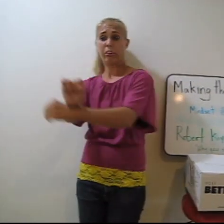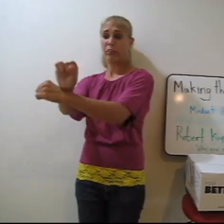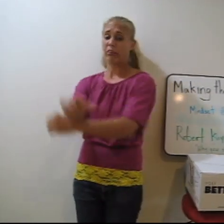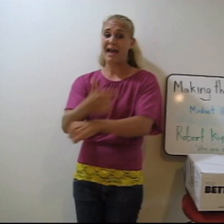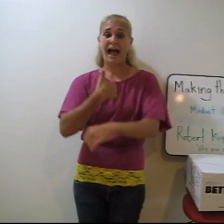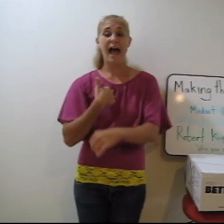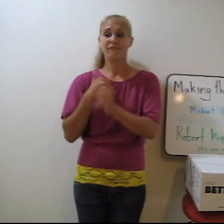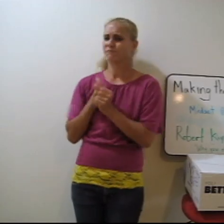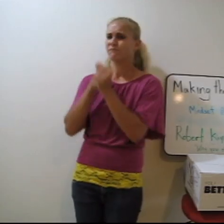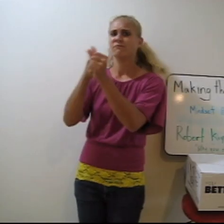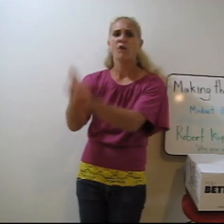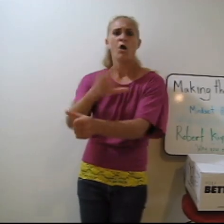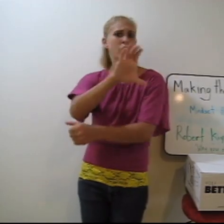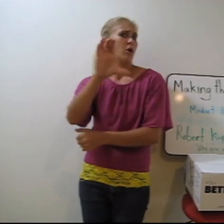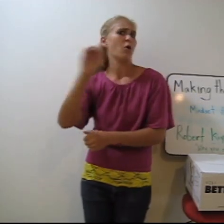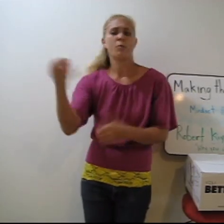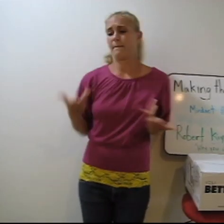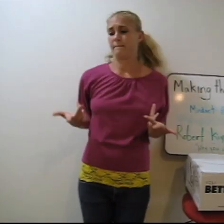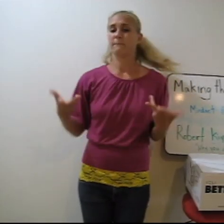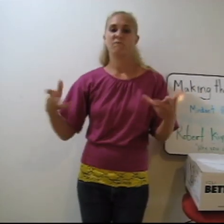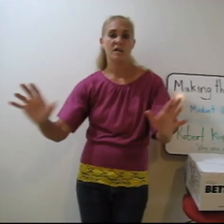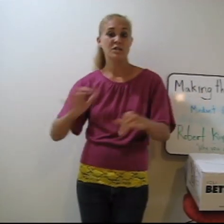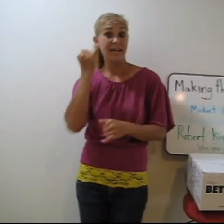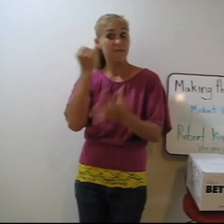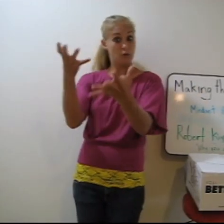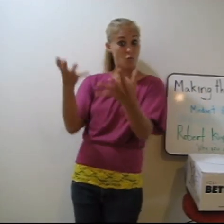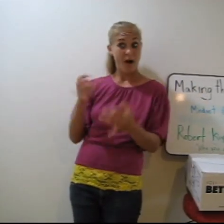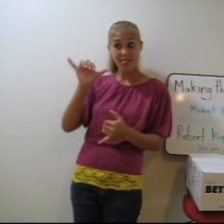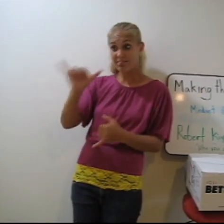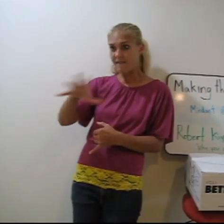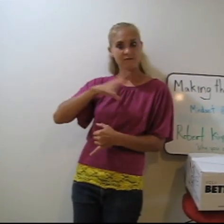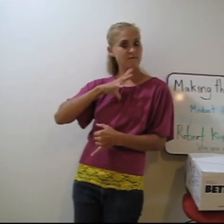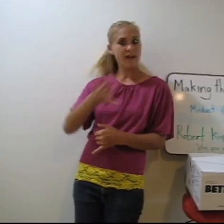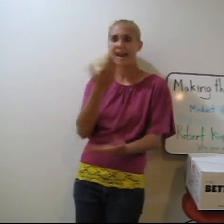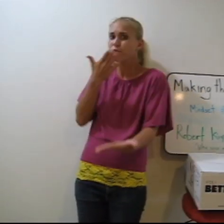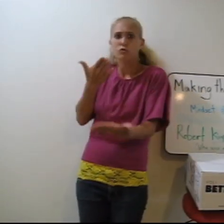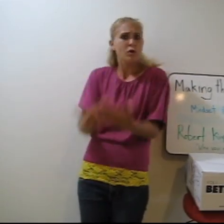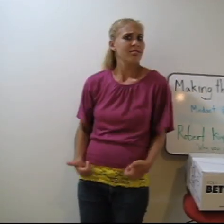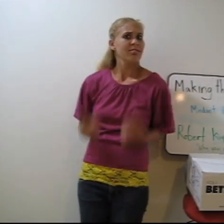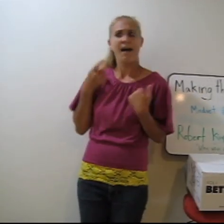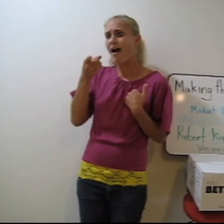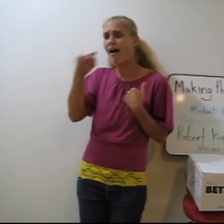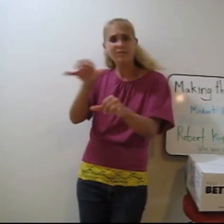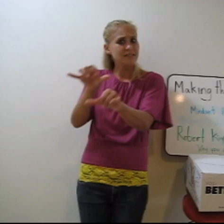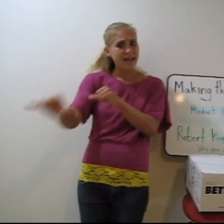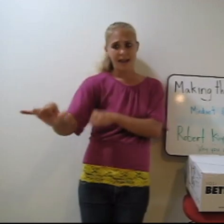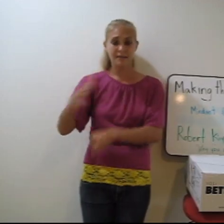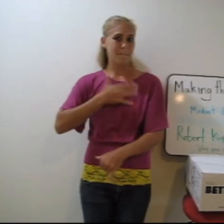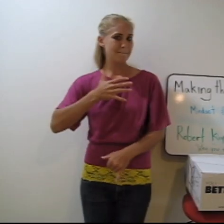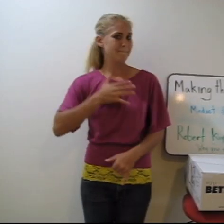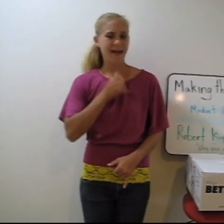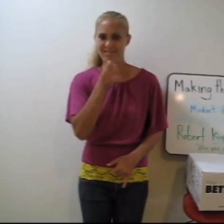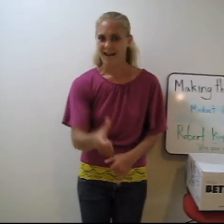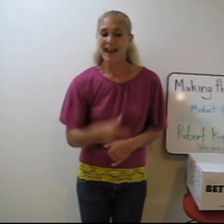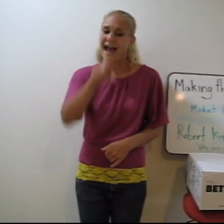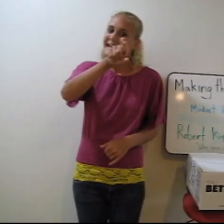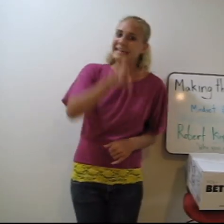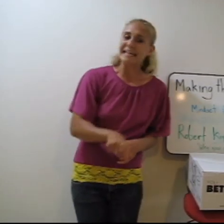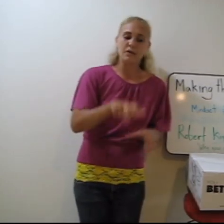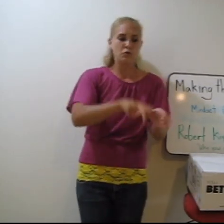to the corporation. If that's what you want to do, stay there. Have a good life. It's not my life. I needed to become bigger than my